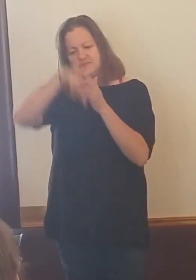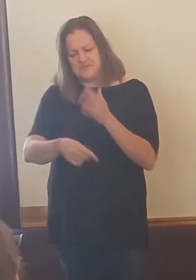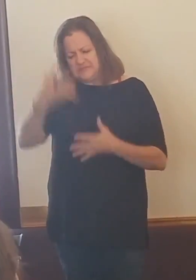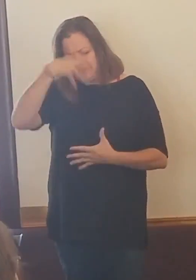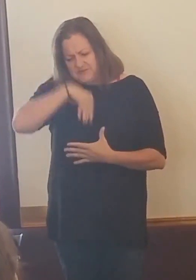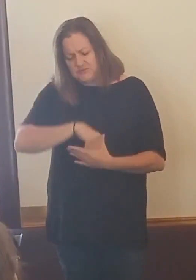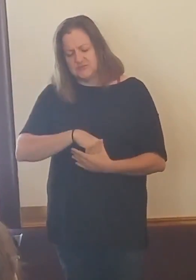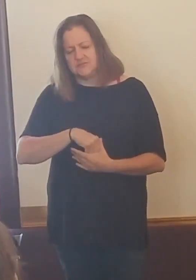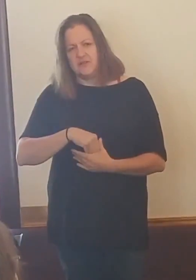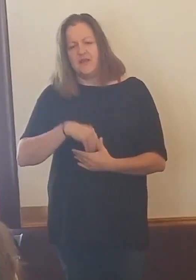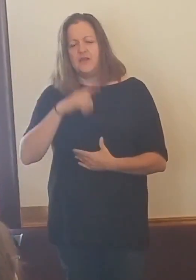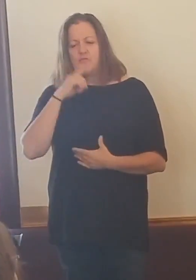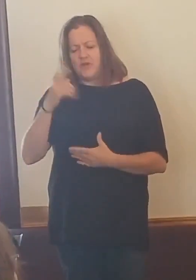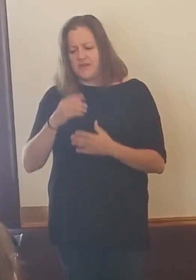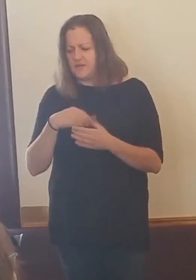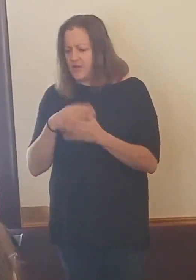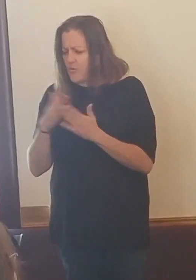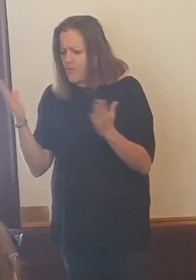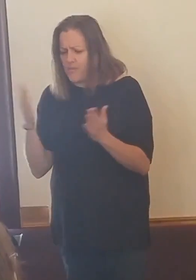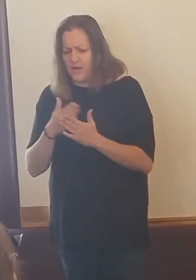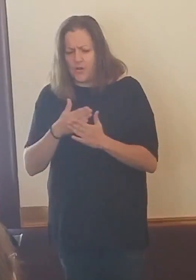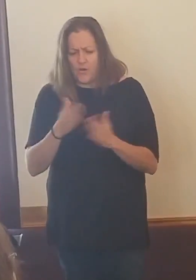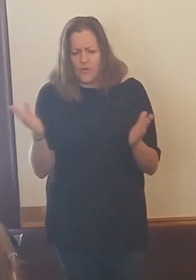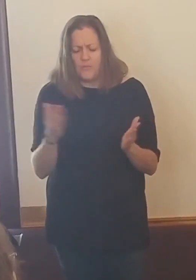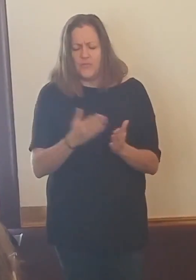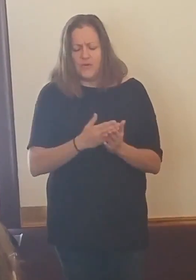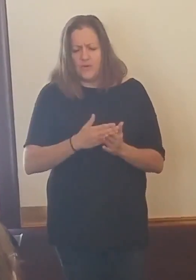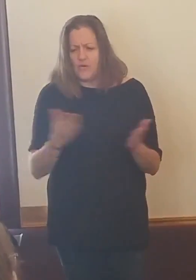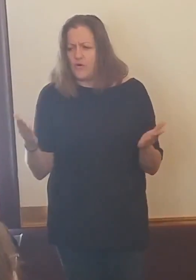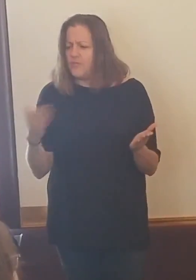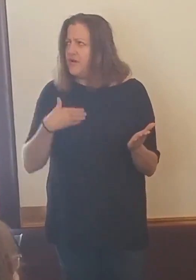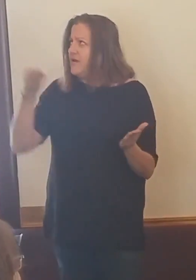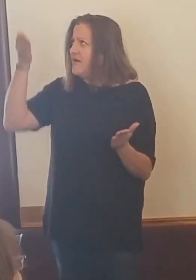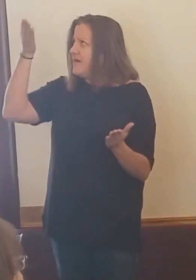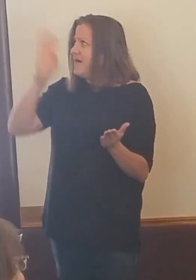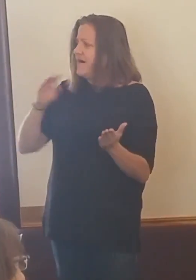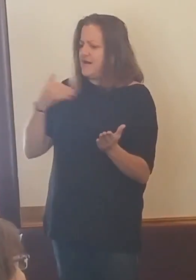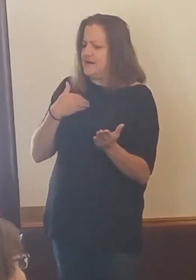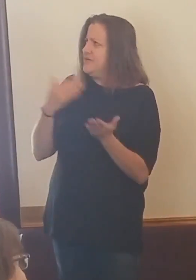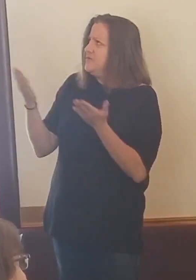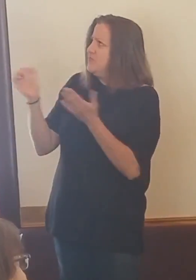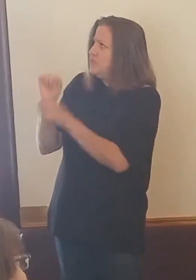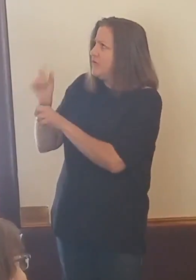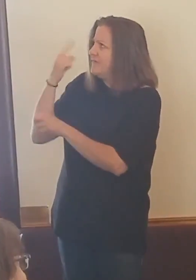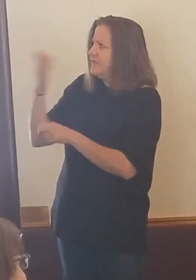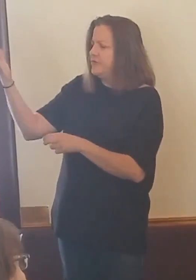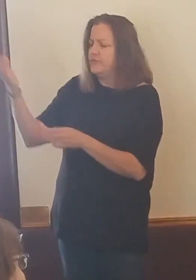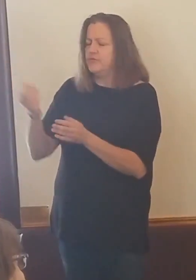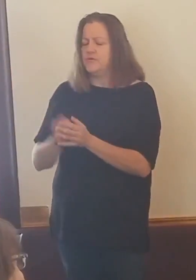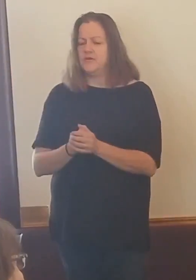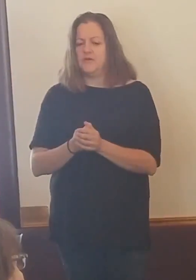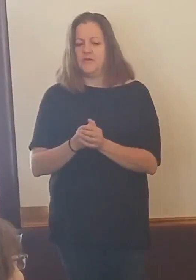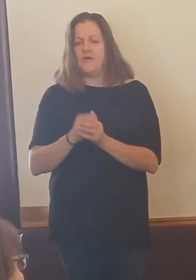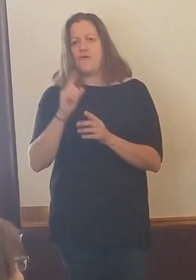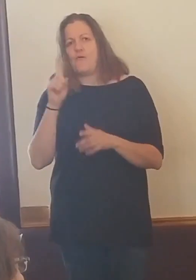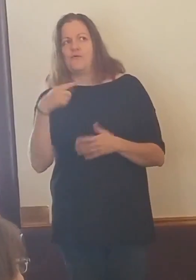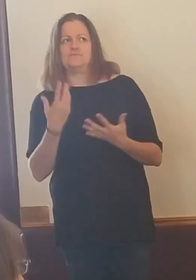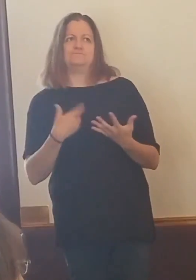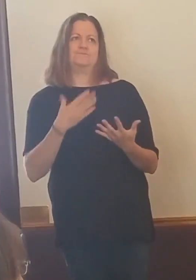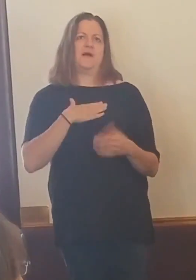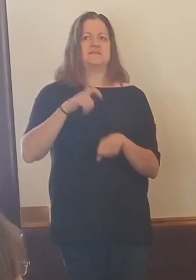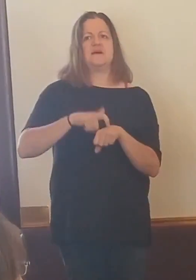ourselves, unfolding how we are God's servants. And not just when we feel like it,